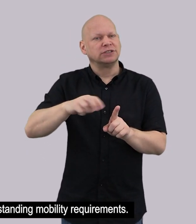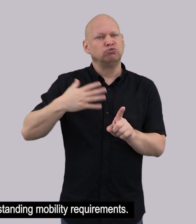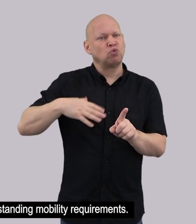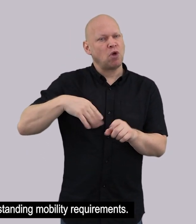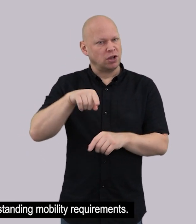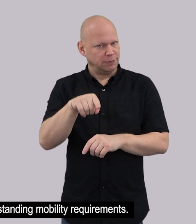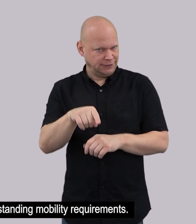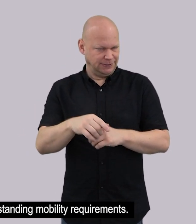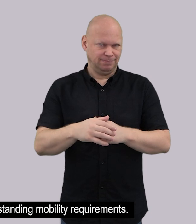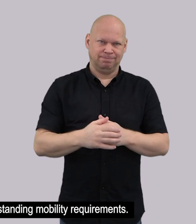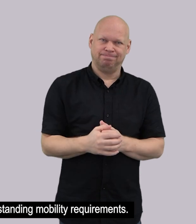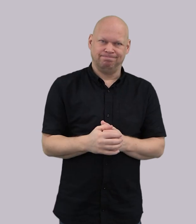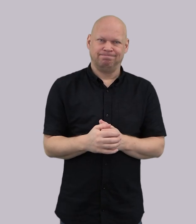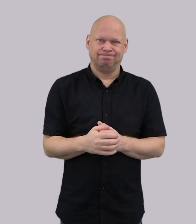Understanding mobility requirements.